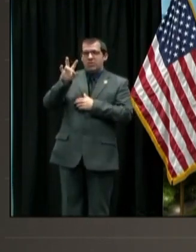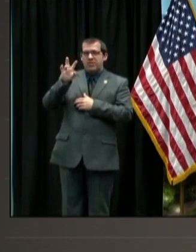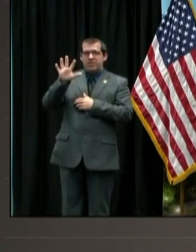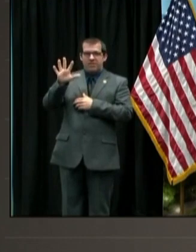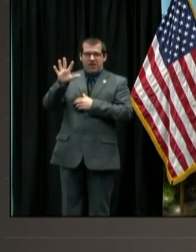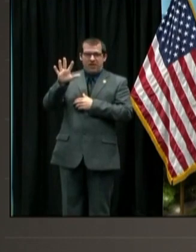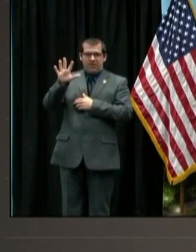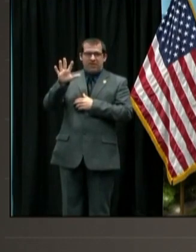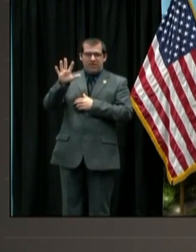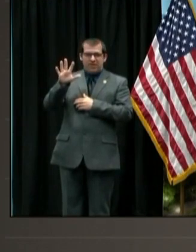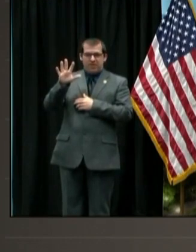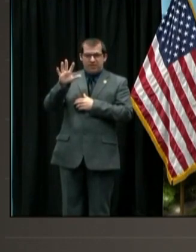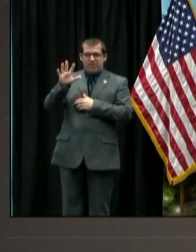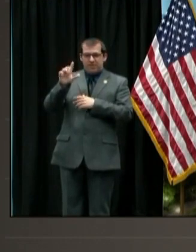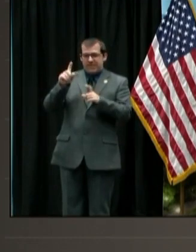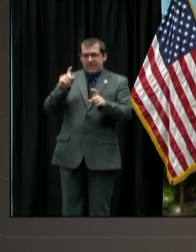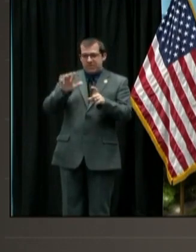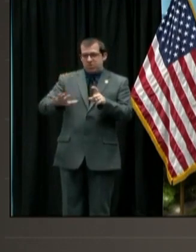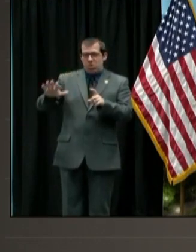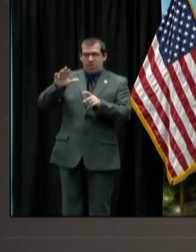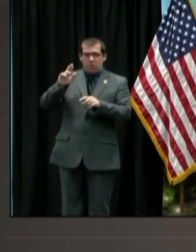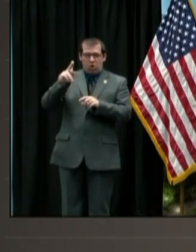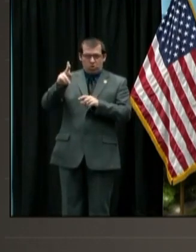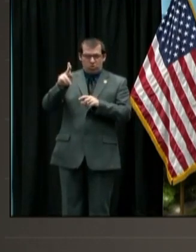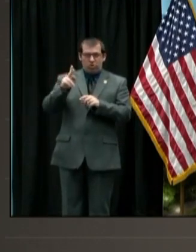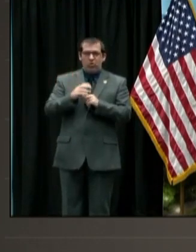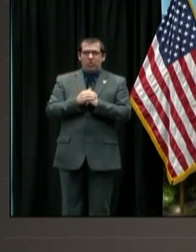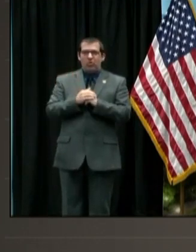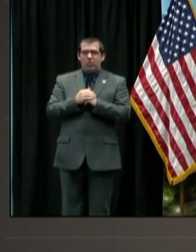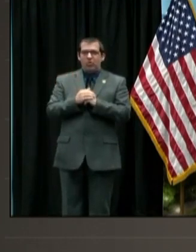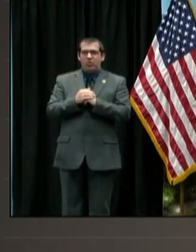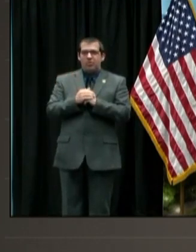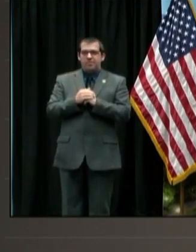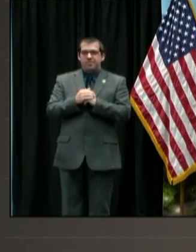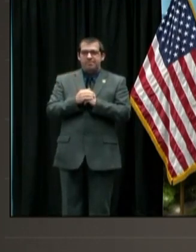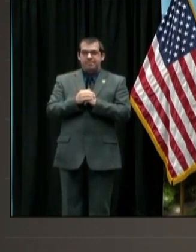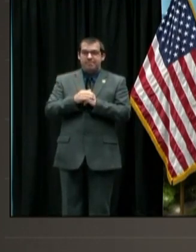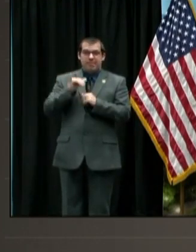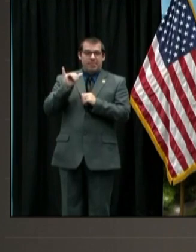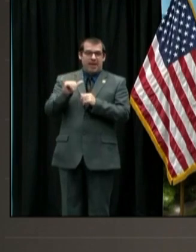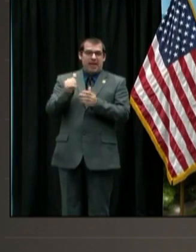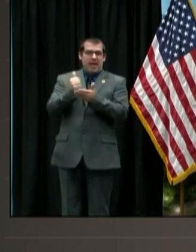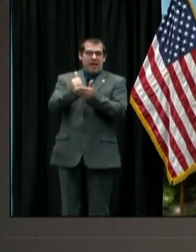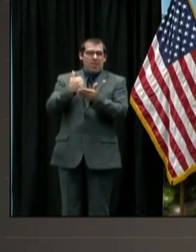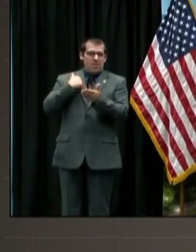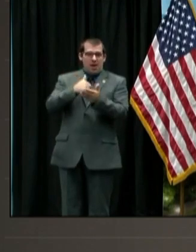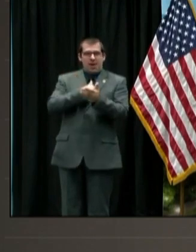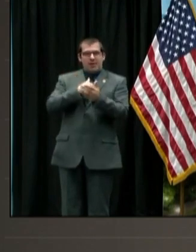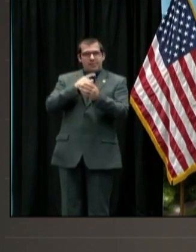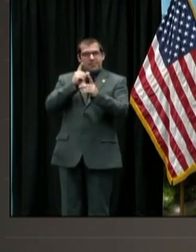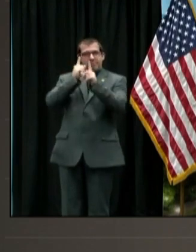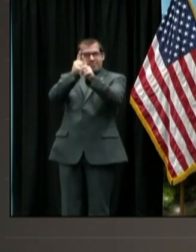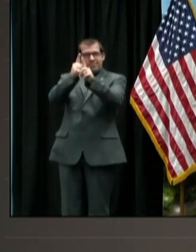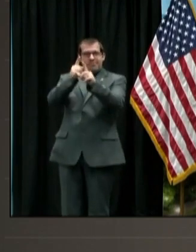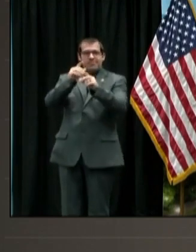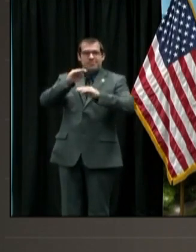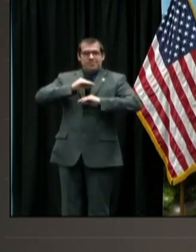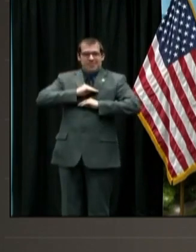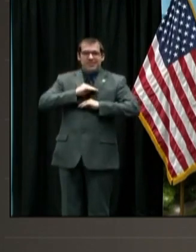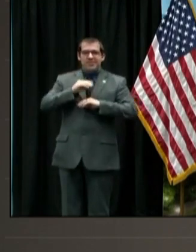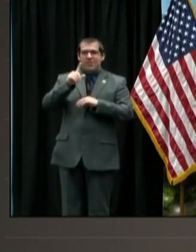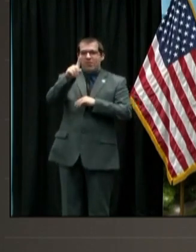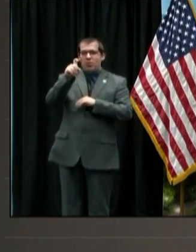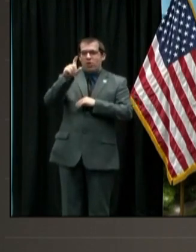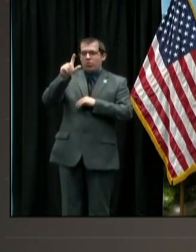4,175 tests across the state of Arkansas, which again, it puts us in a position to make our goal of